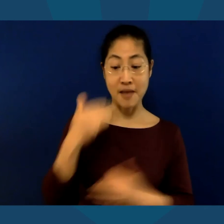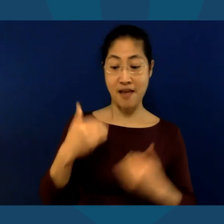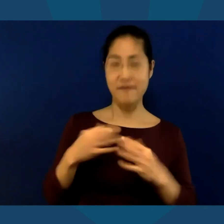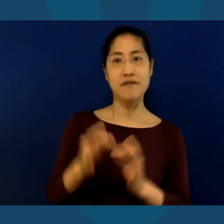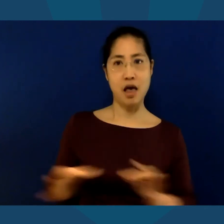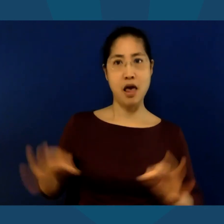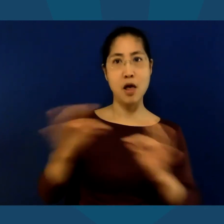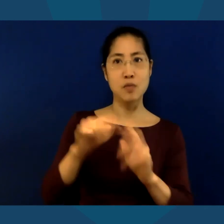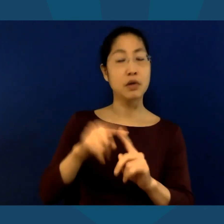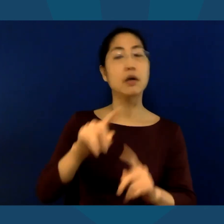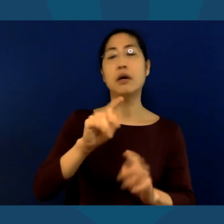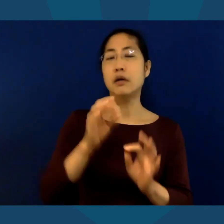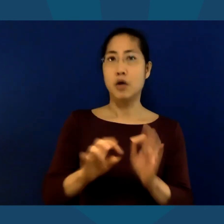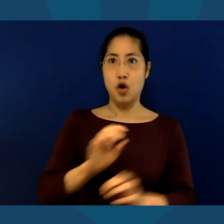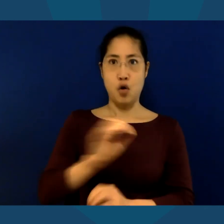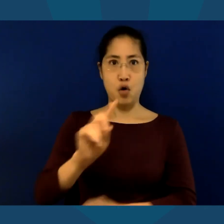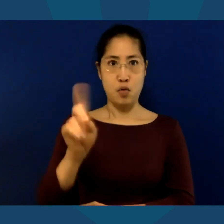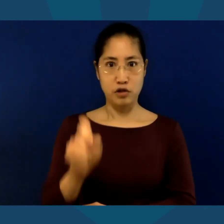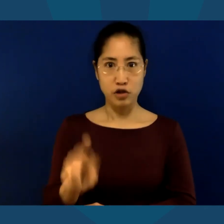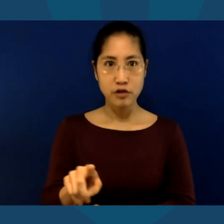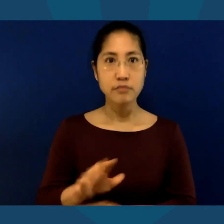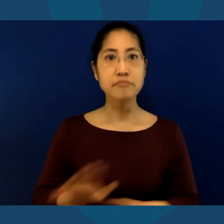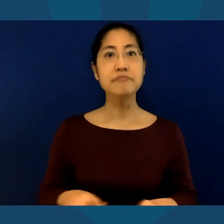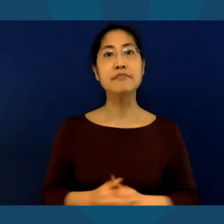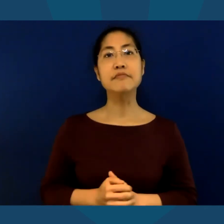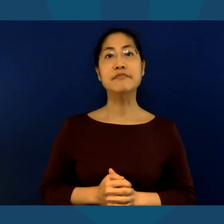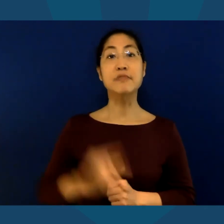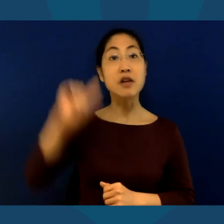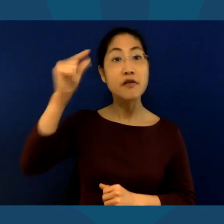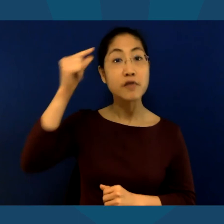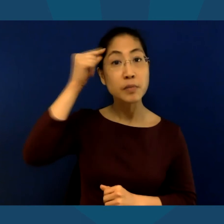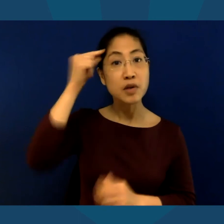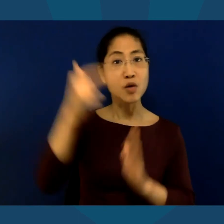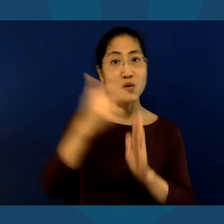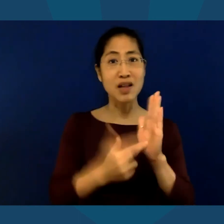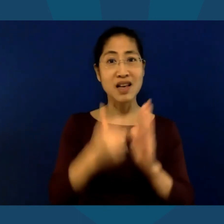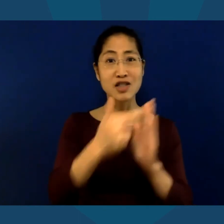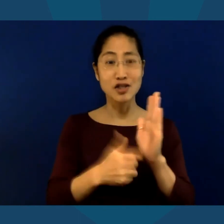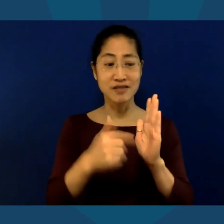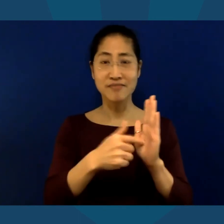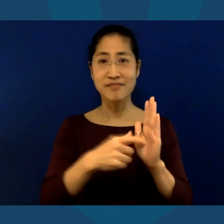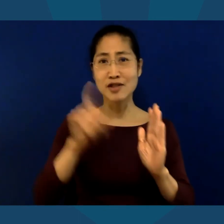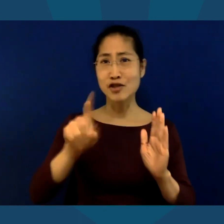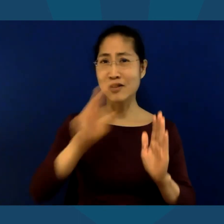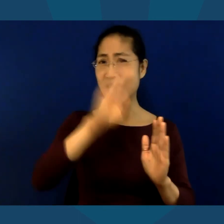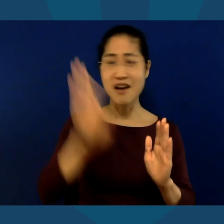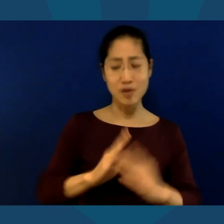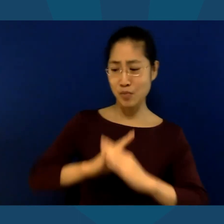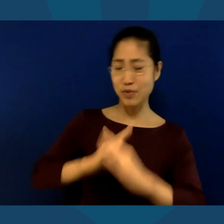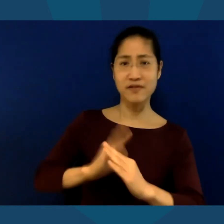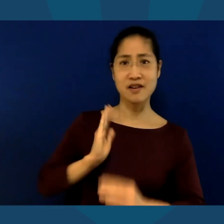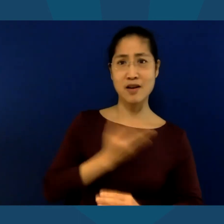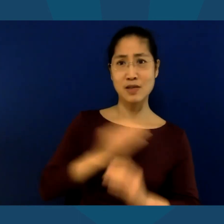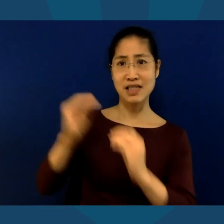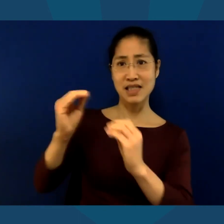of owning a home is simply unquestionable. Government regulations should never bind our teachers